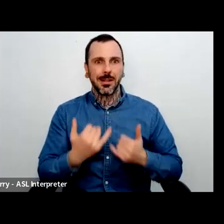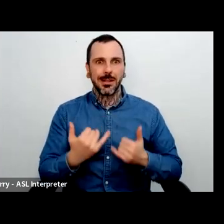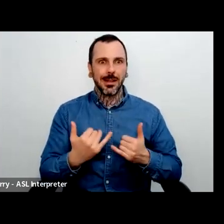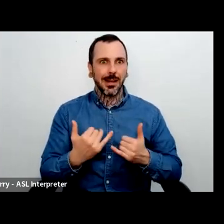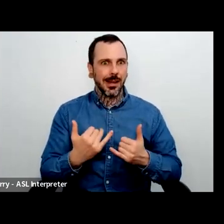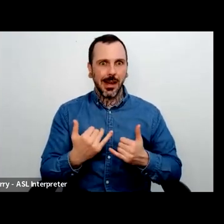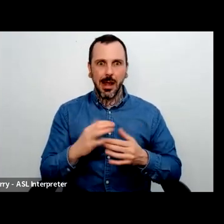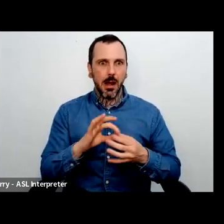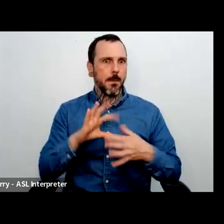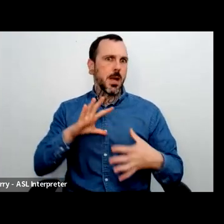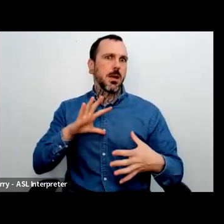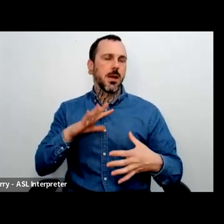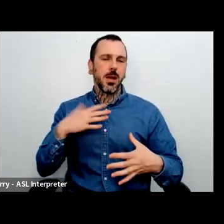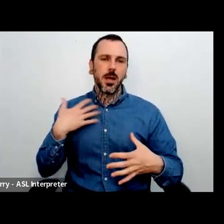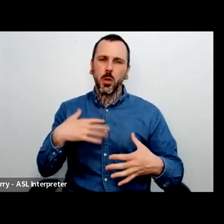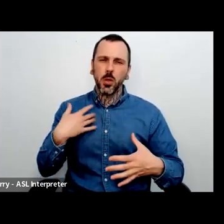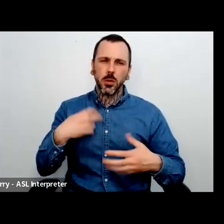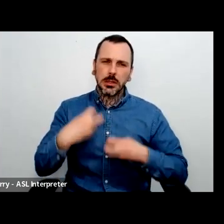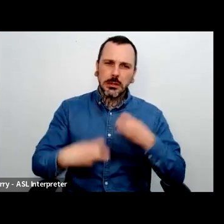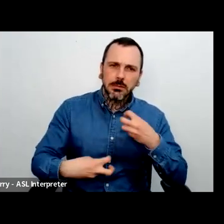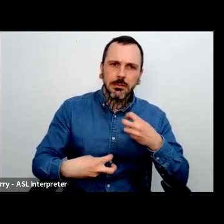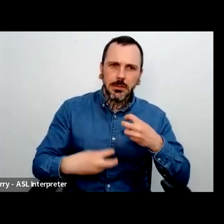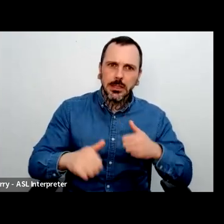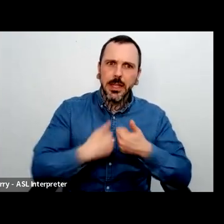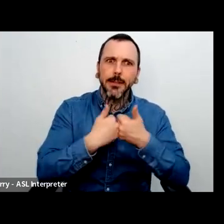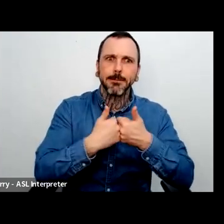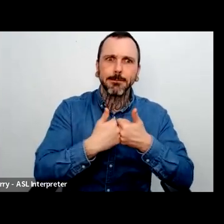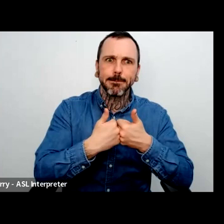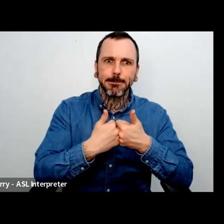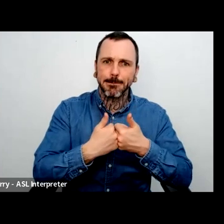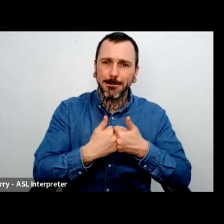challenging time for us, and it has been a really challenging time.